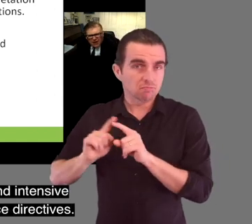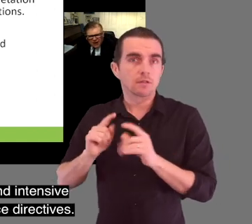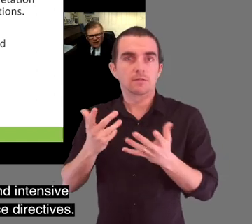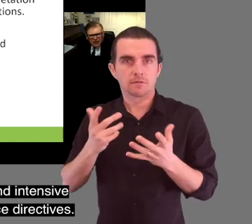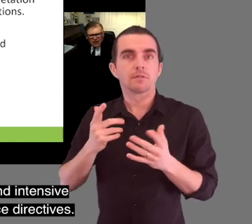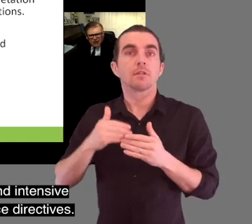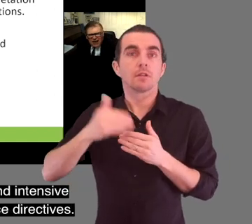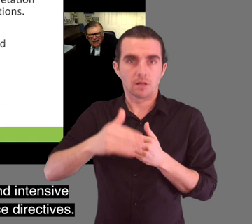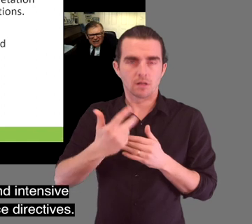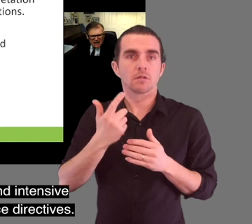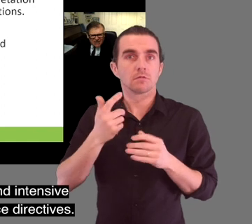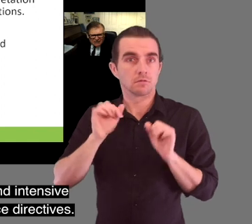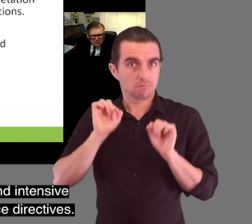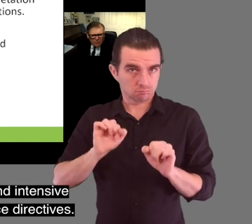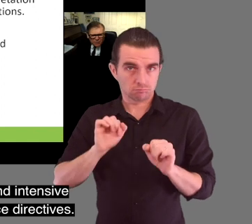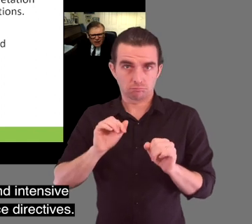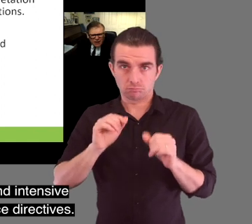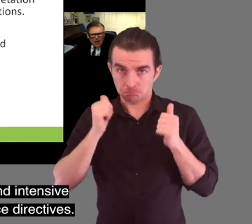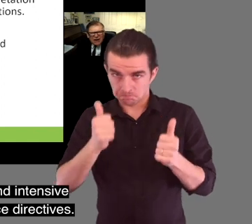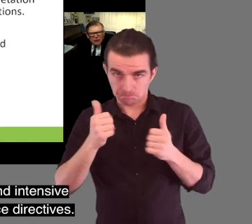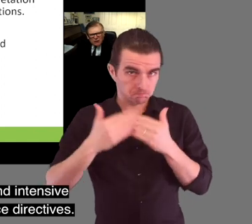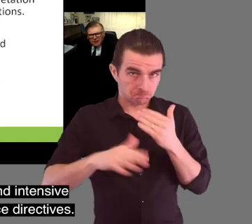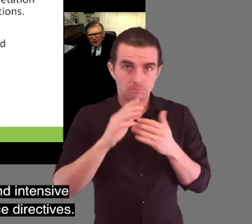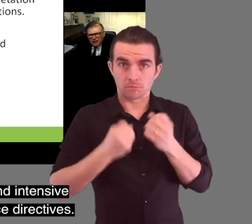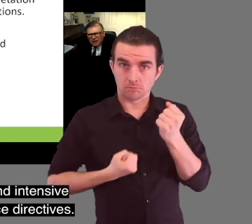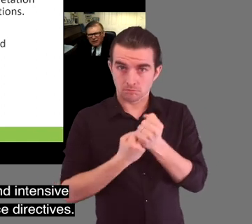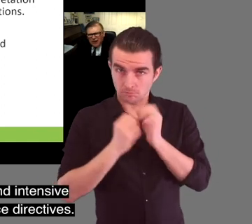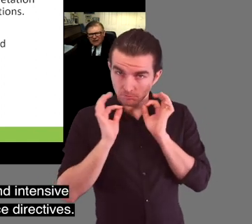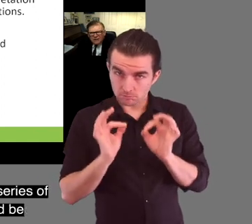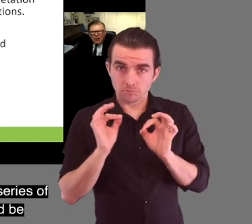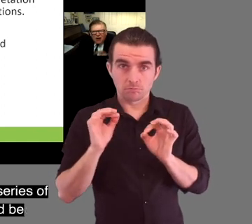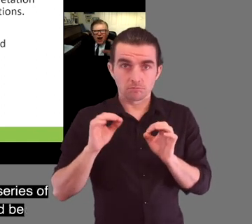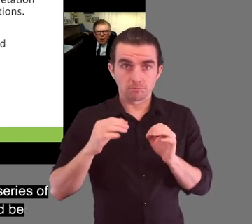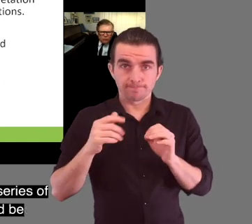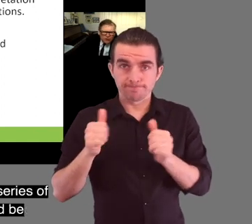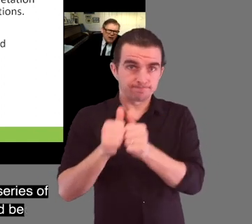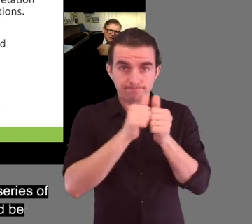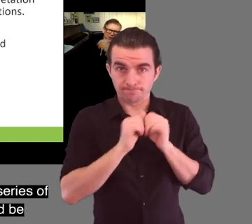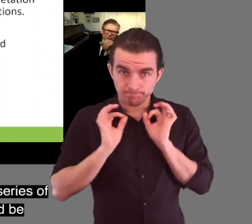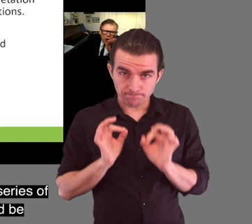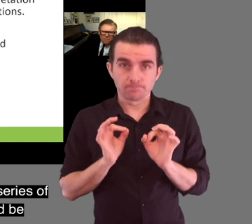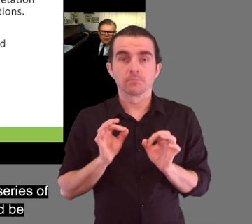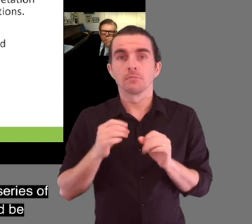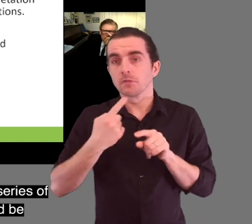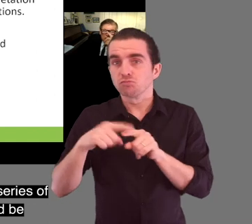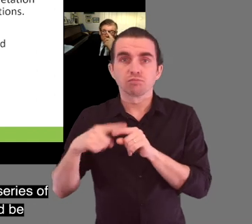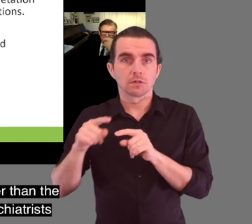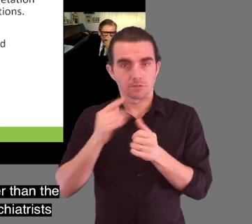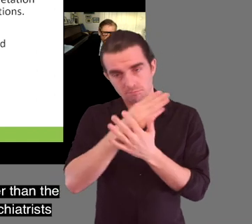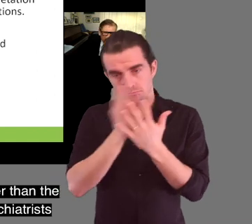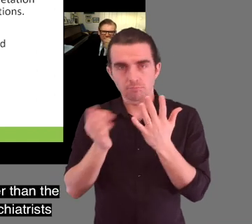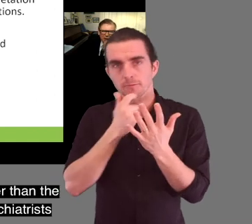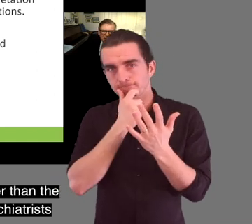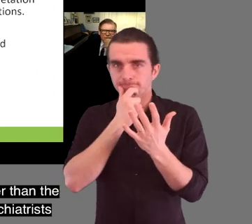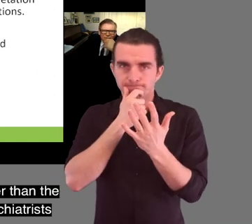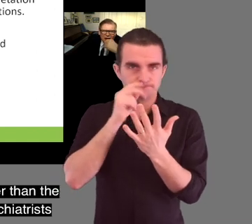Provided unconditional and intensive support and use of advanced directives. So there are a whole series of options that should be being